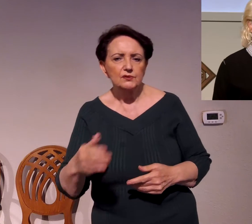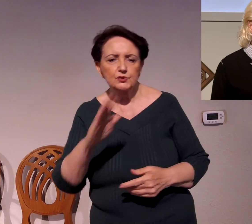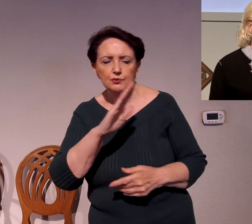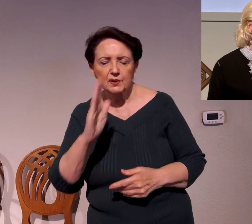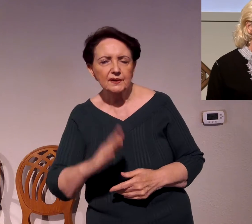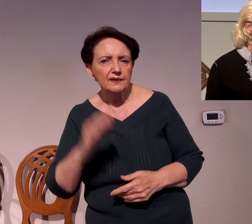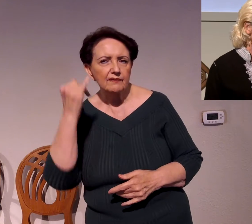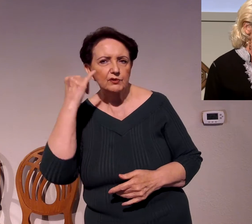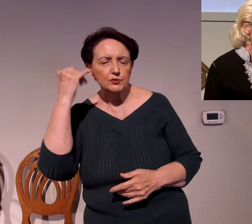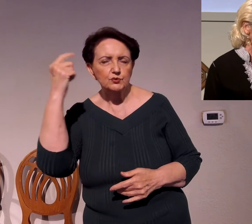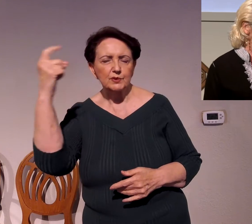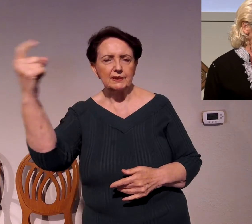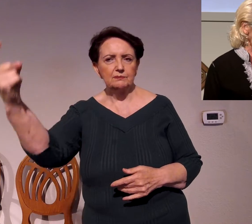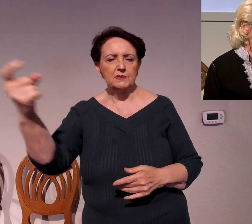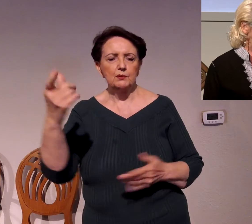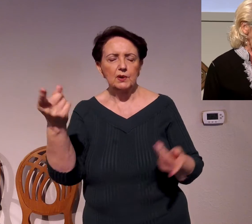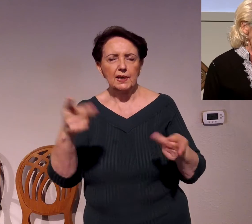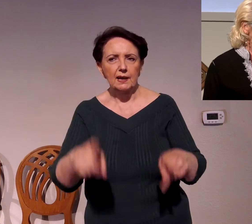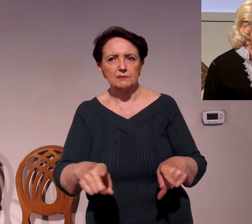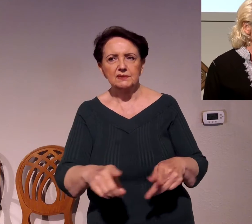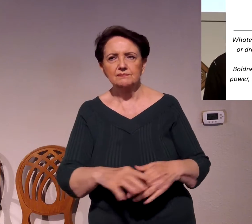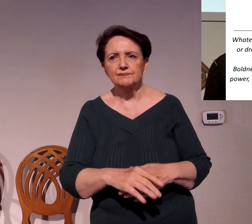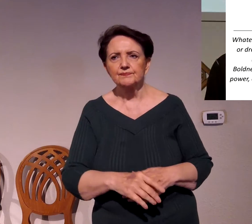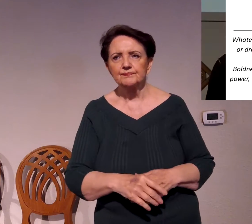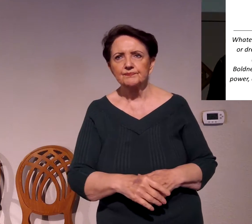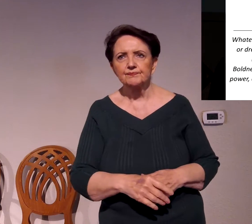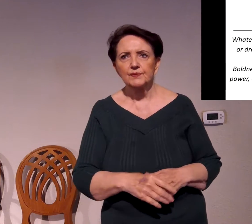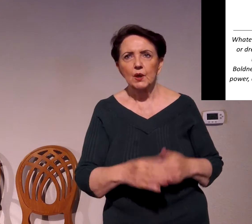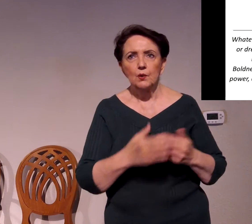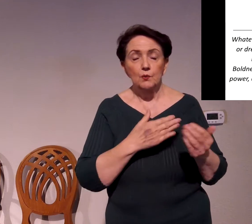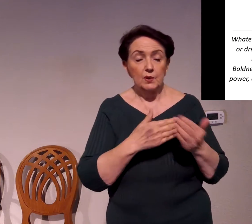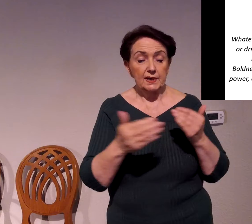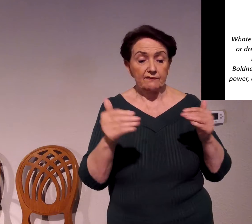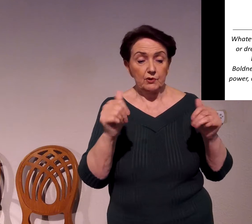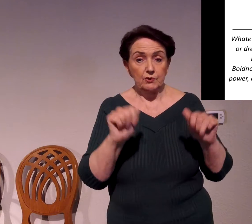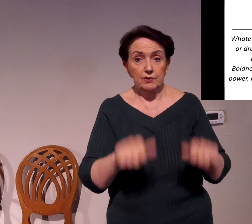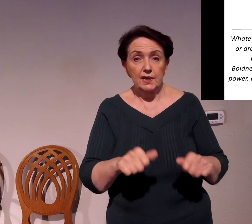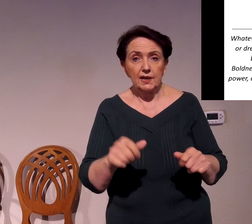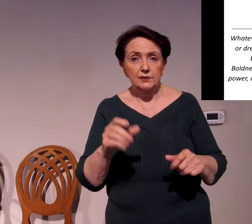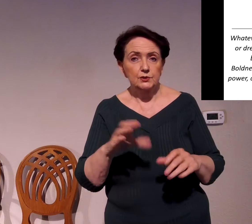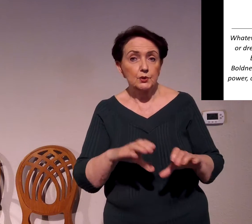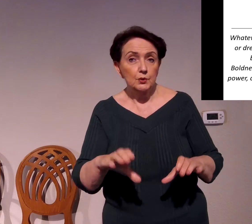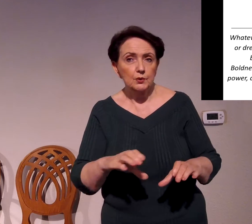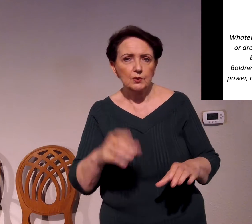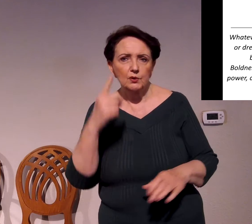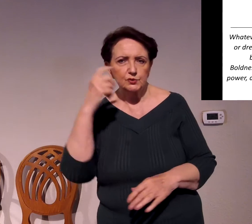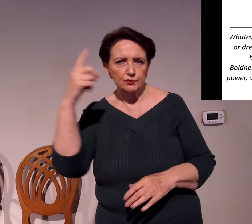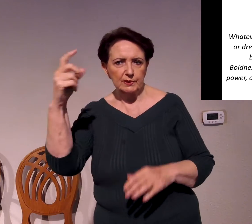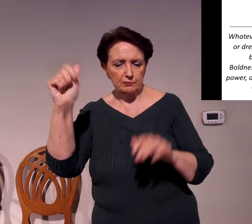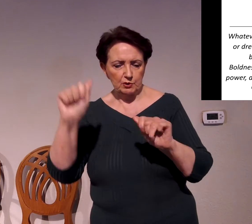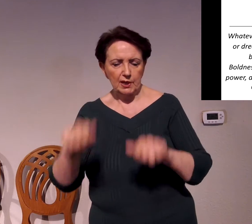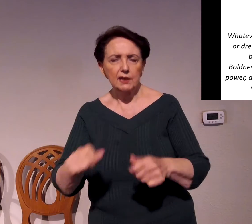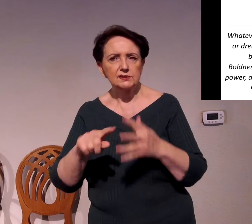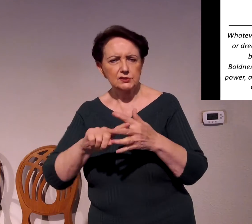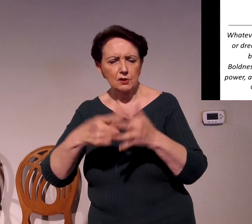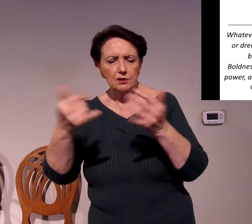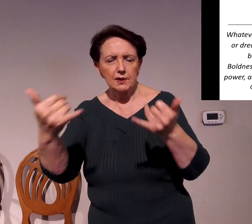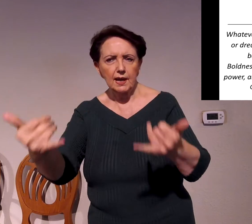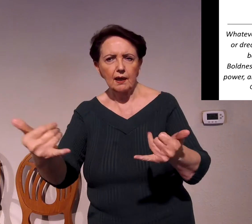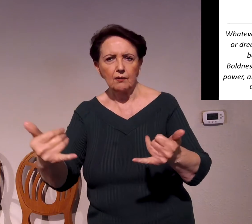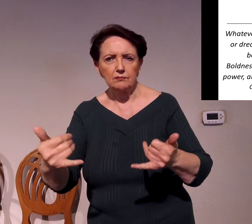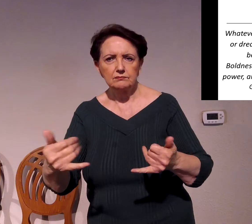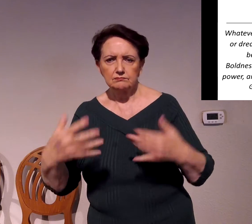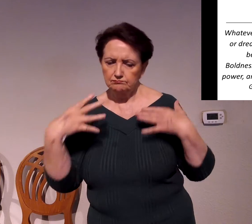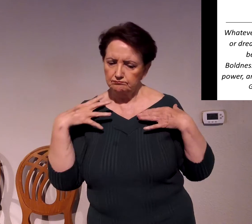dreamed would have come our way. Whatever you can do or dream you can, begin it. Boldness